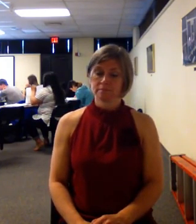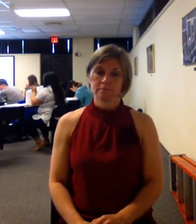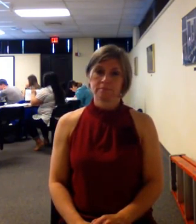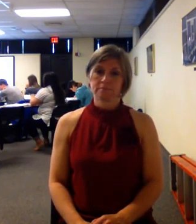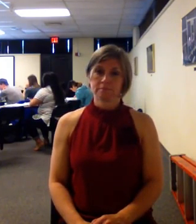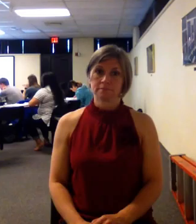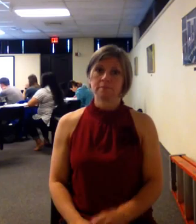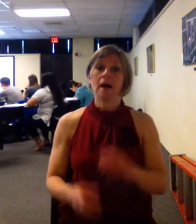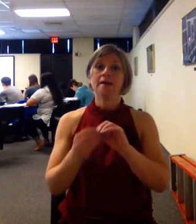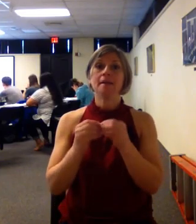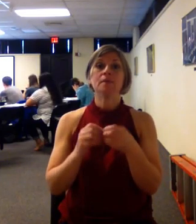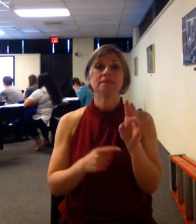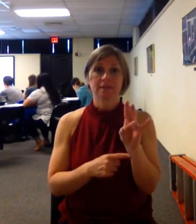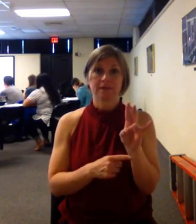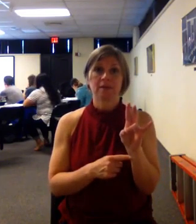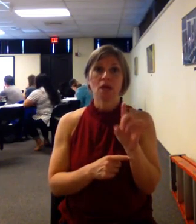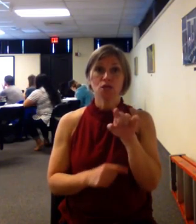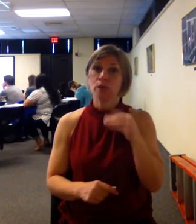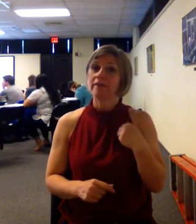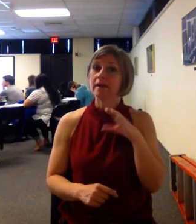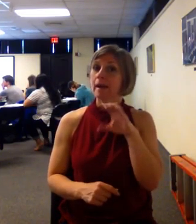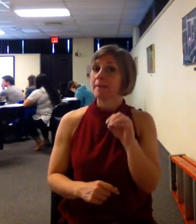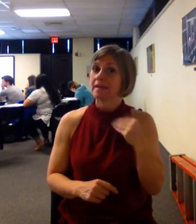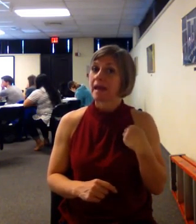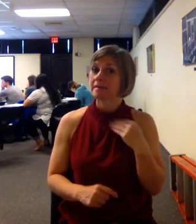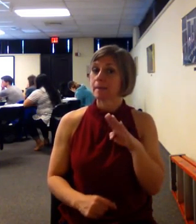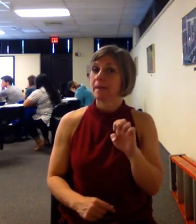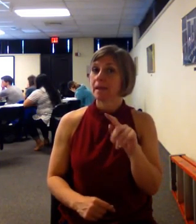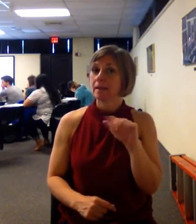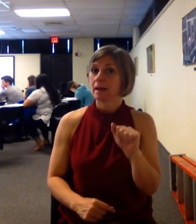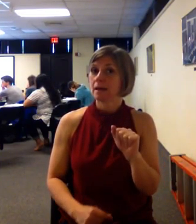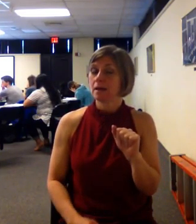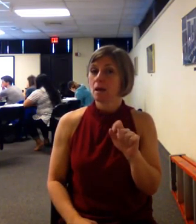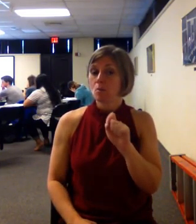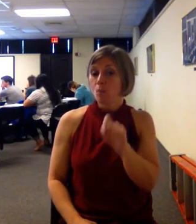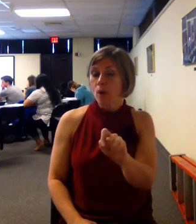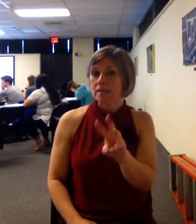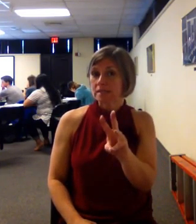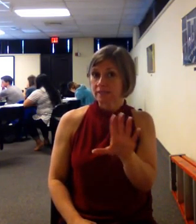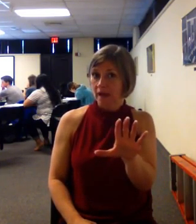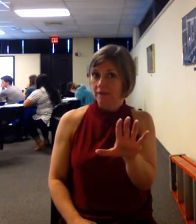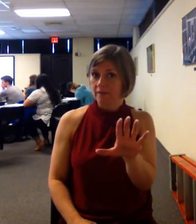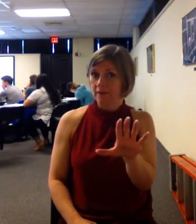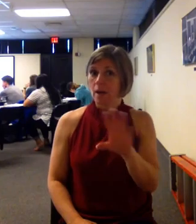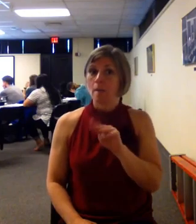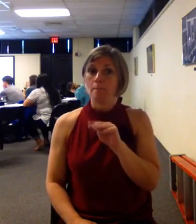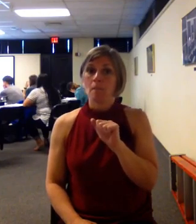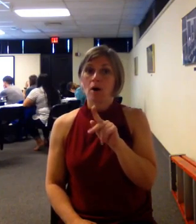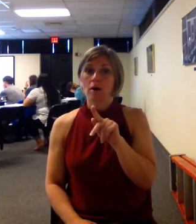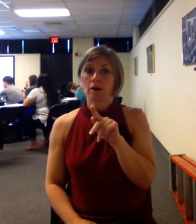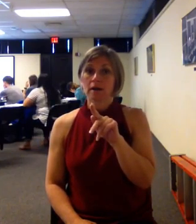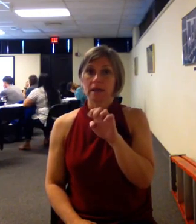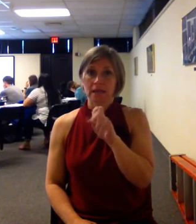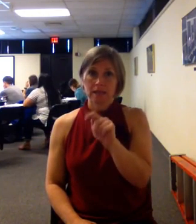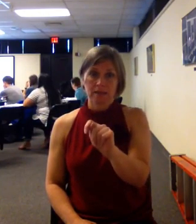In number 7, you have a company that has a beta of 0.65. The market, so again, what